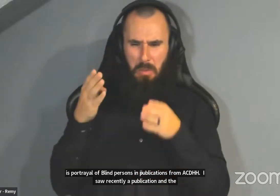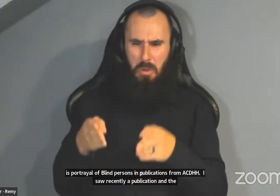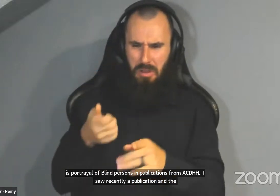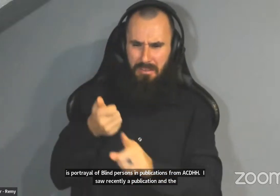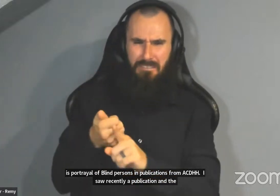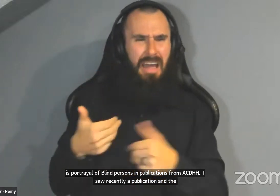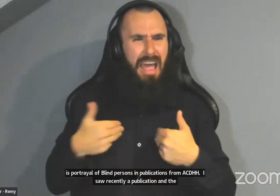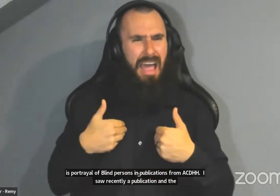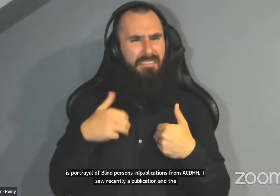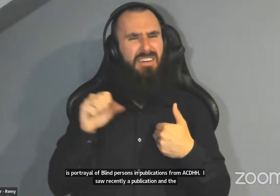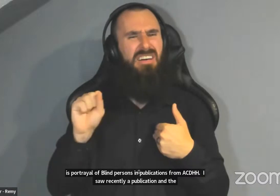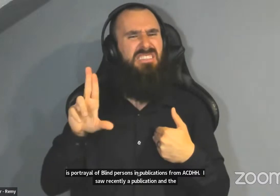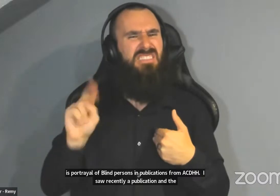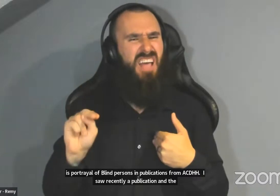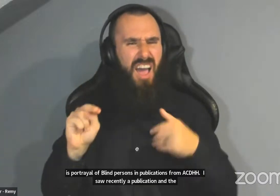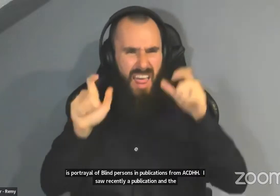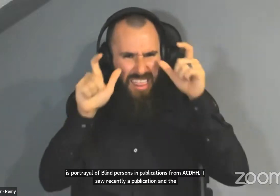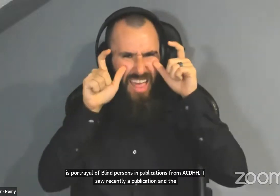And